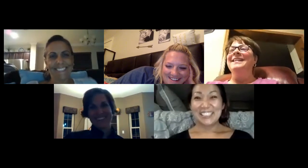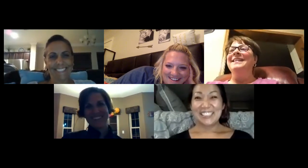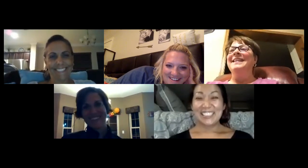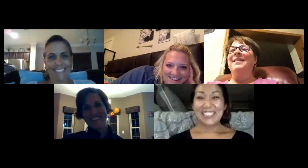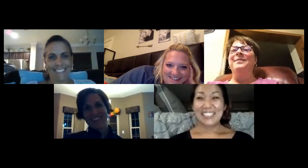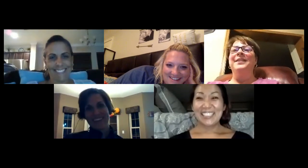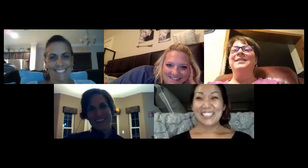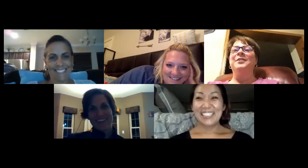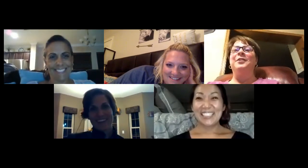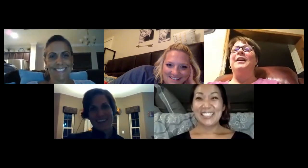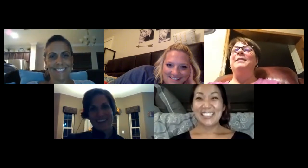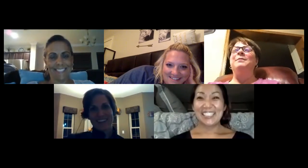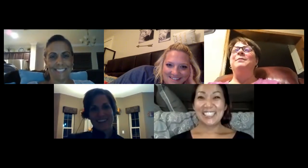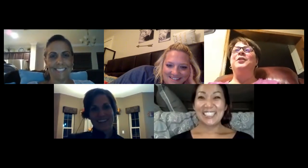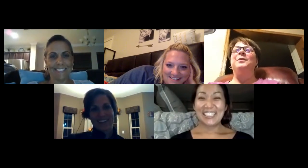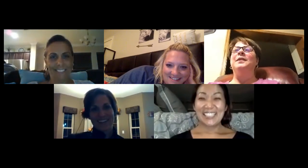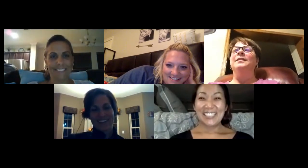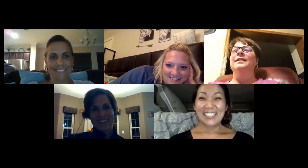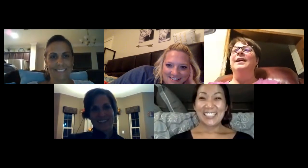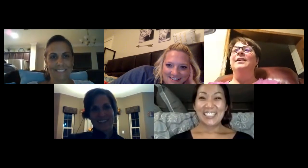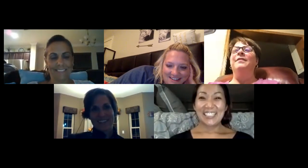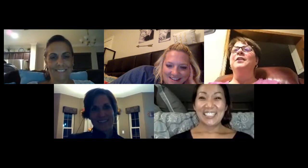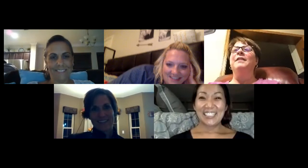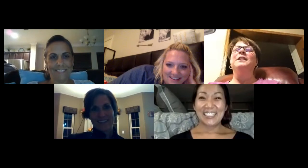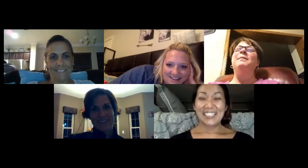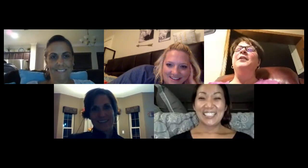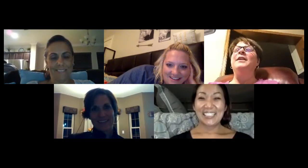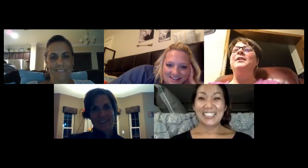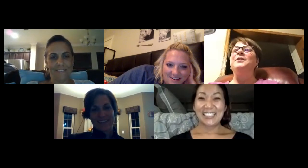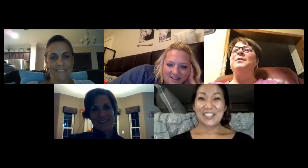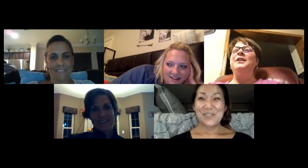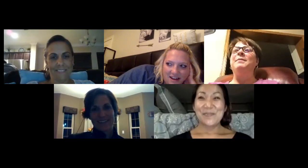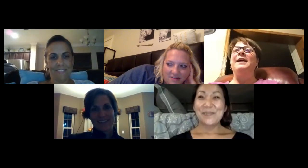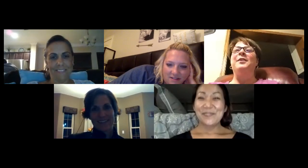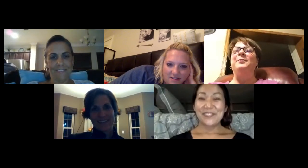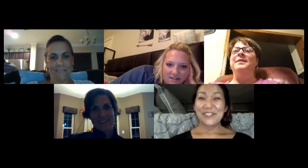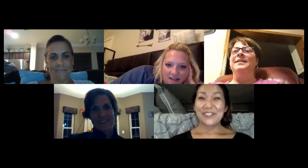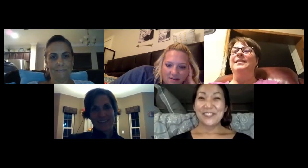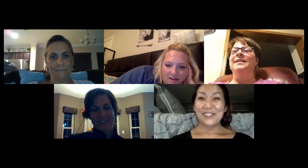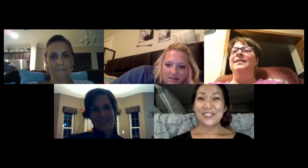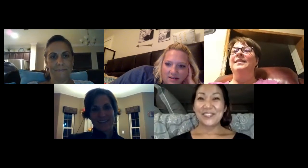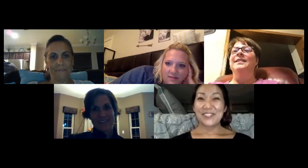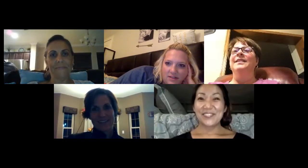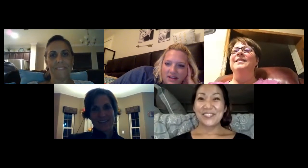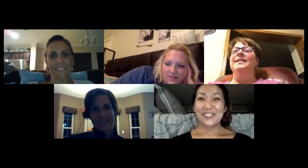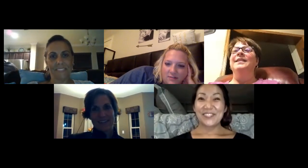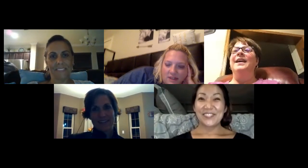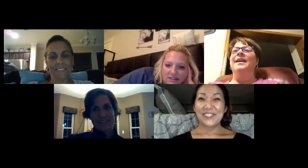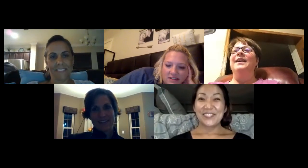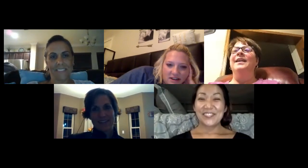Yeah, you guys will do great. I'm sure you will. You'll have to let me know how it goes when you get back home. I will. Thank you so much.